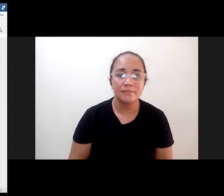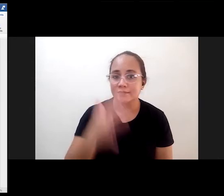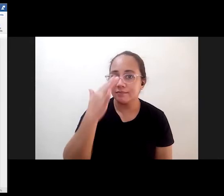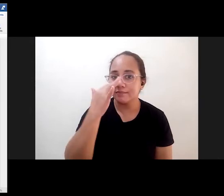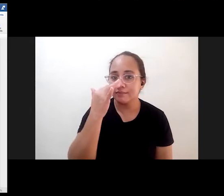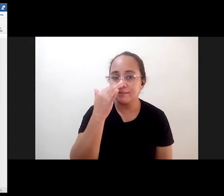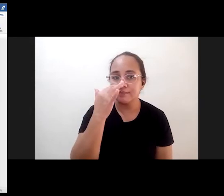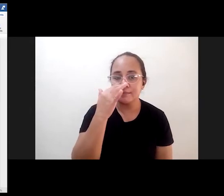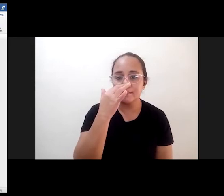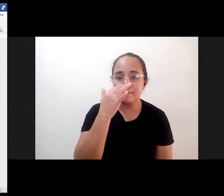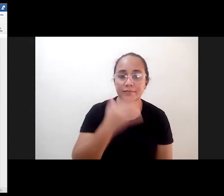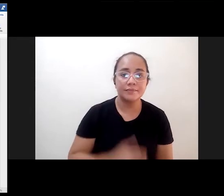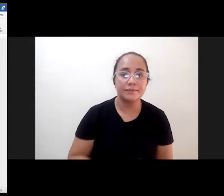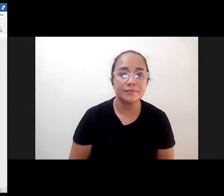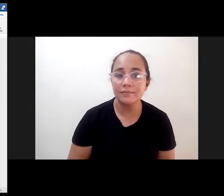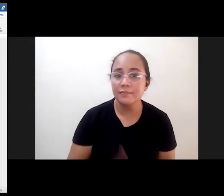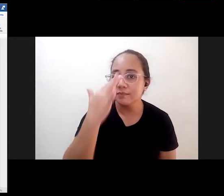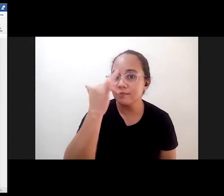Yes.